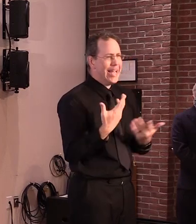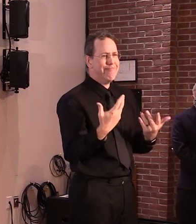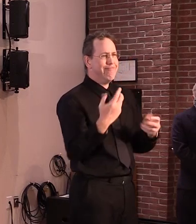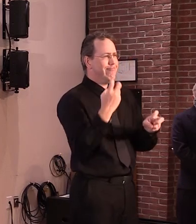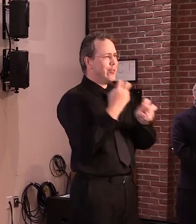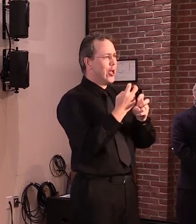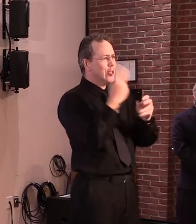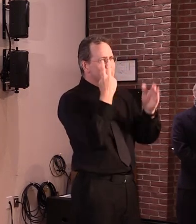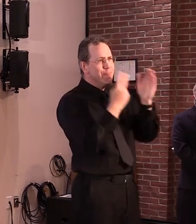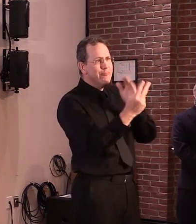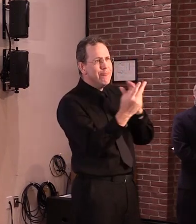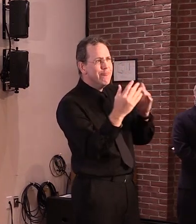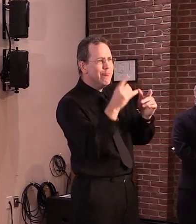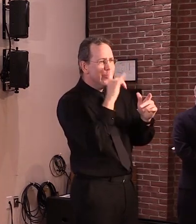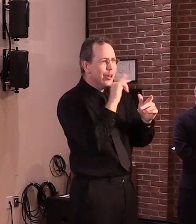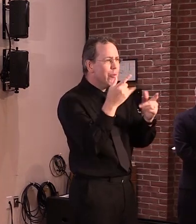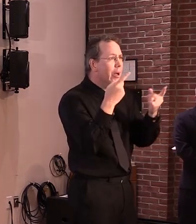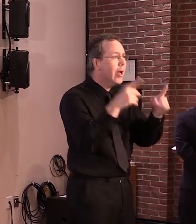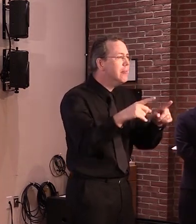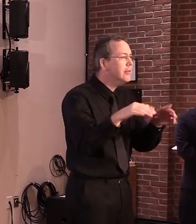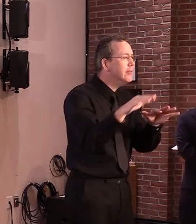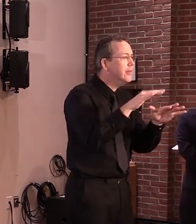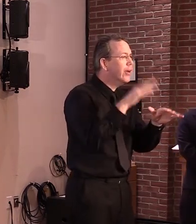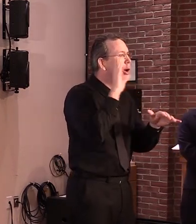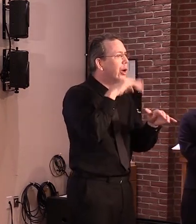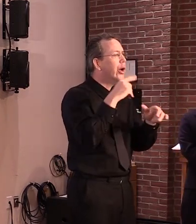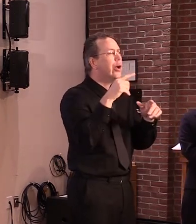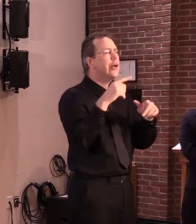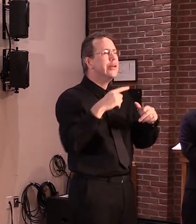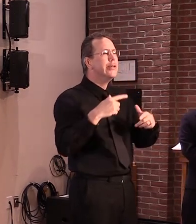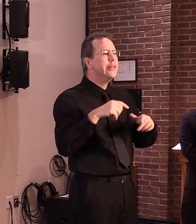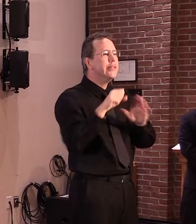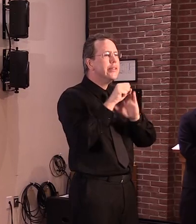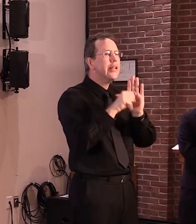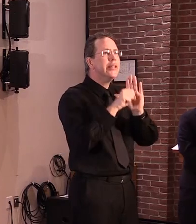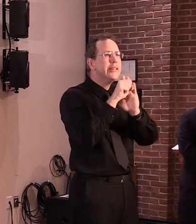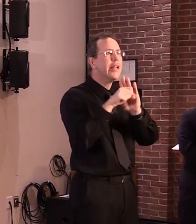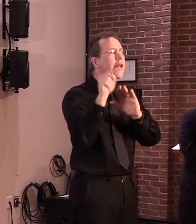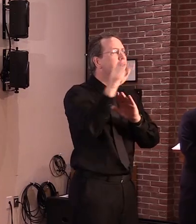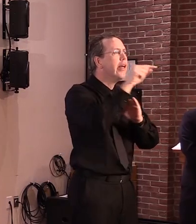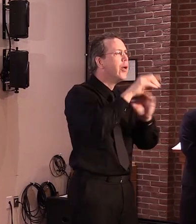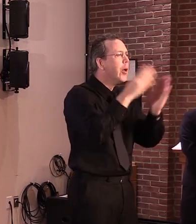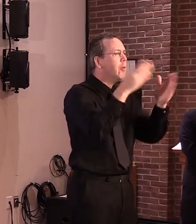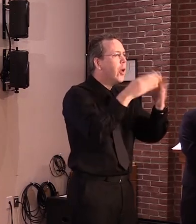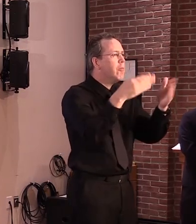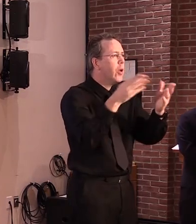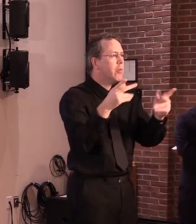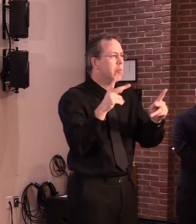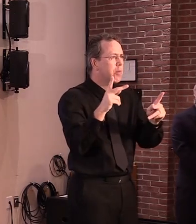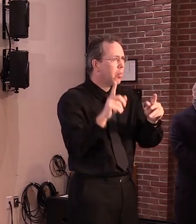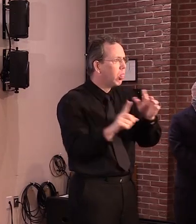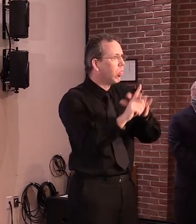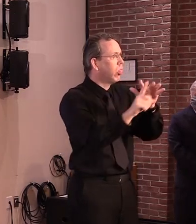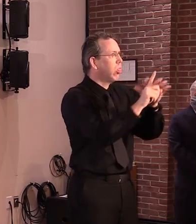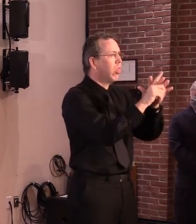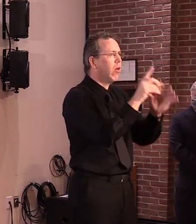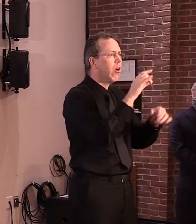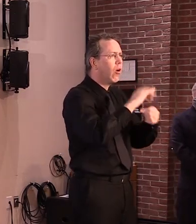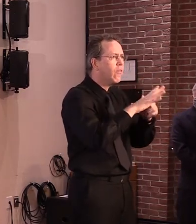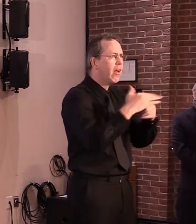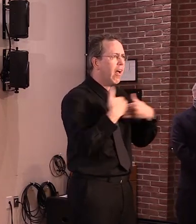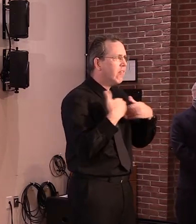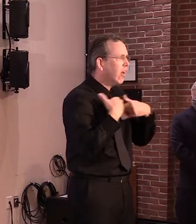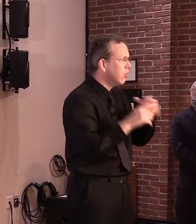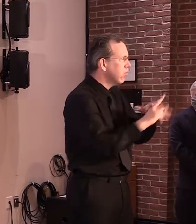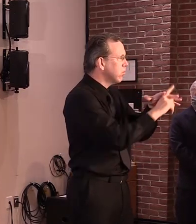those states is in some stage of reopening, so you also have to understand, will that have an impact on their numbers? In Vermont, we were in a strong